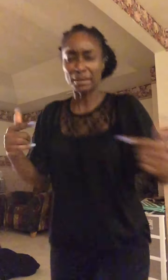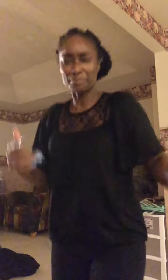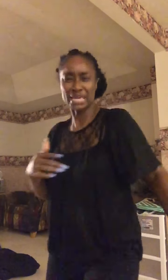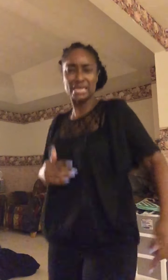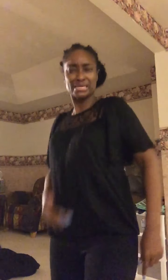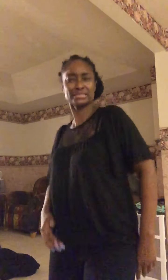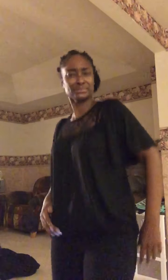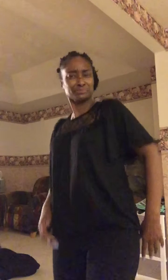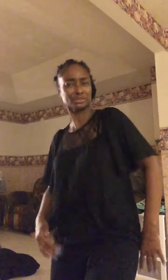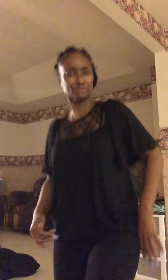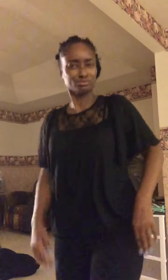Oh